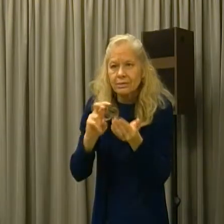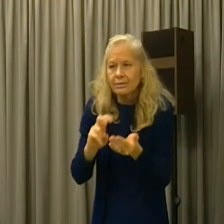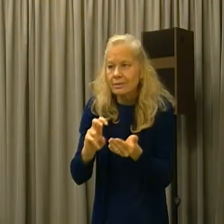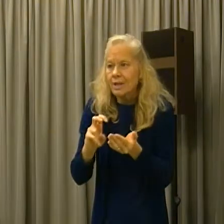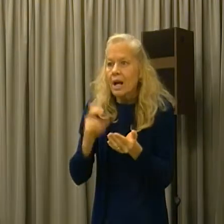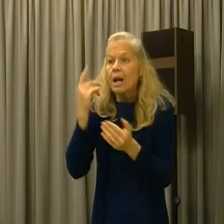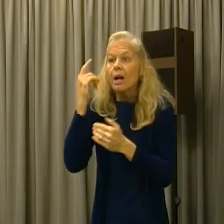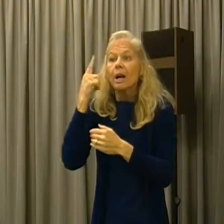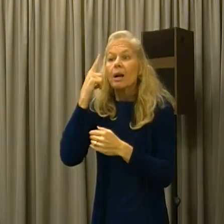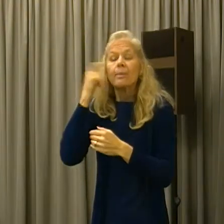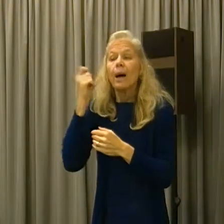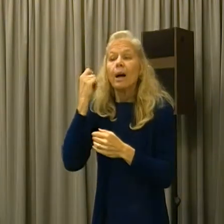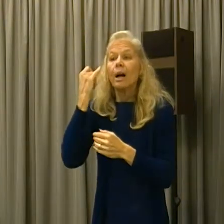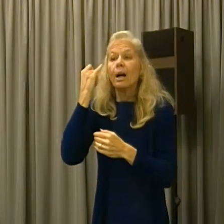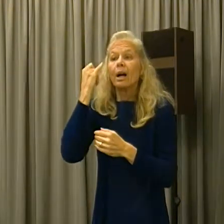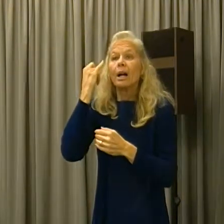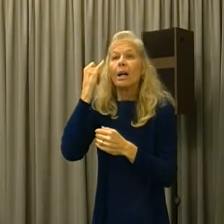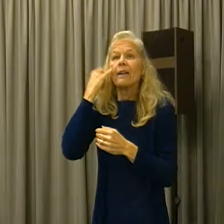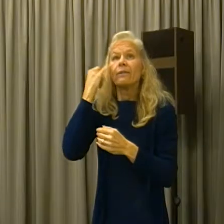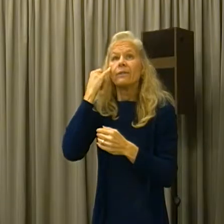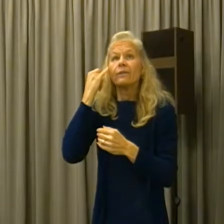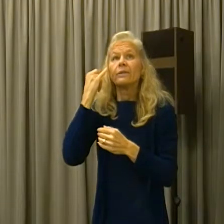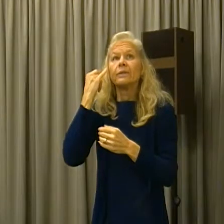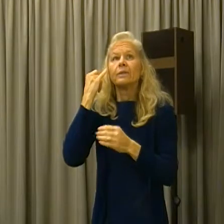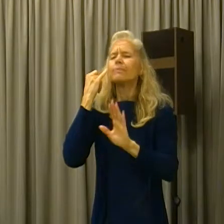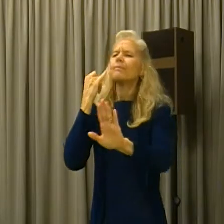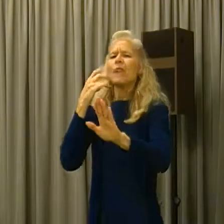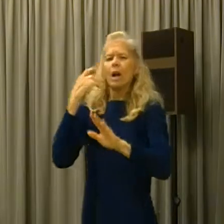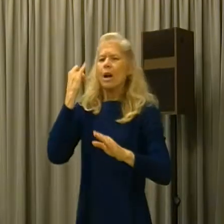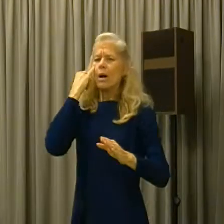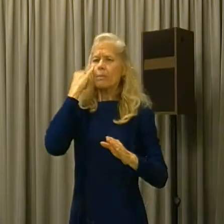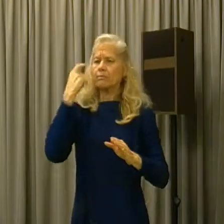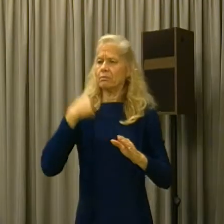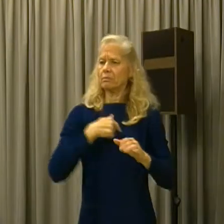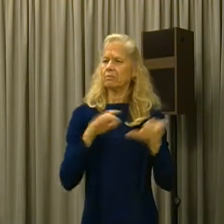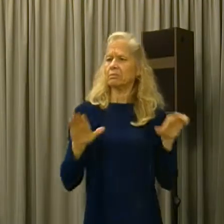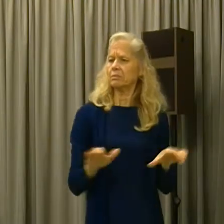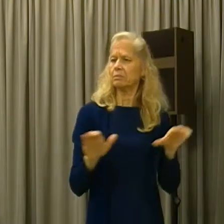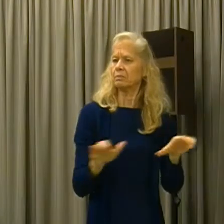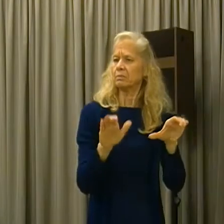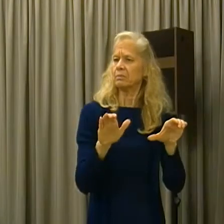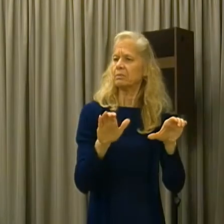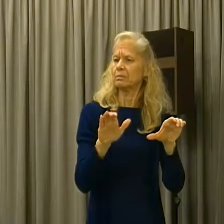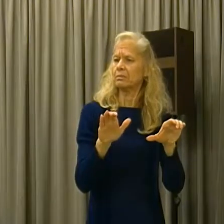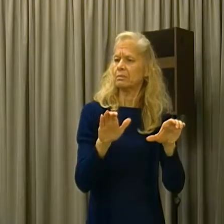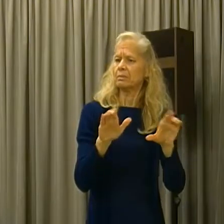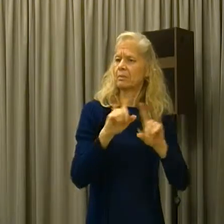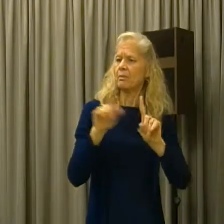will of God for some reason, we can be sure there's wrong thinking somewhere in our